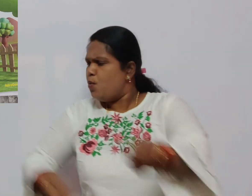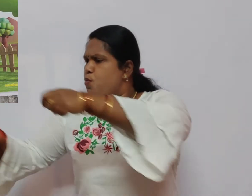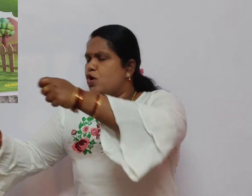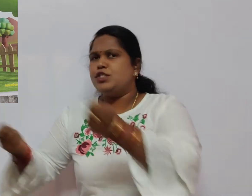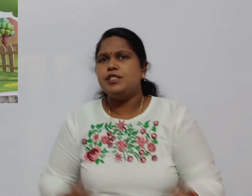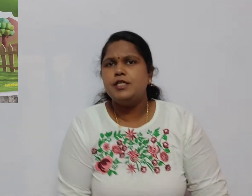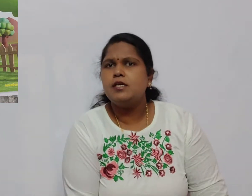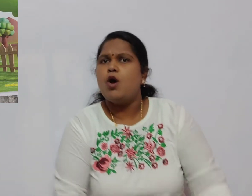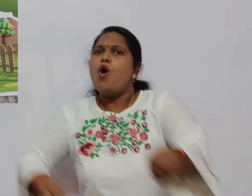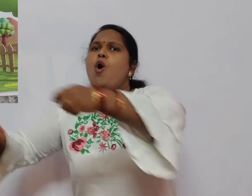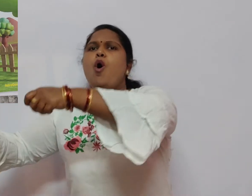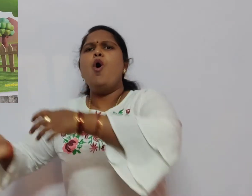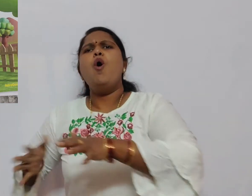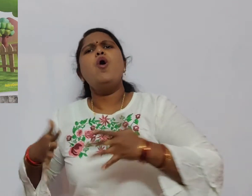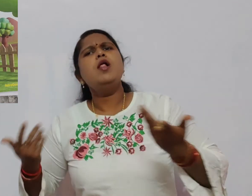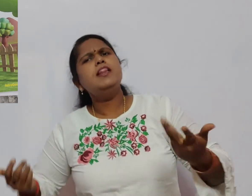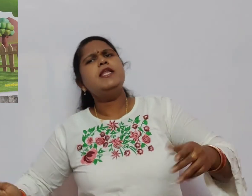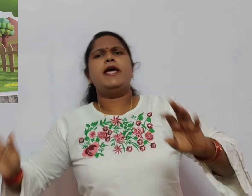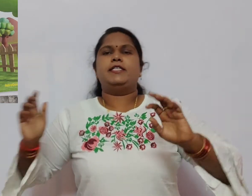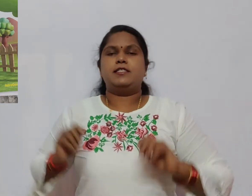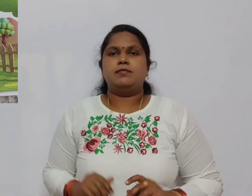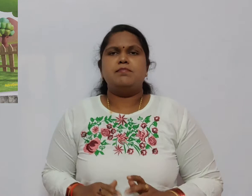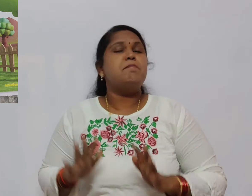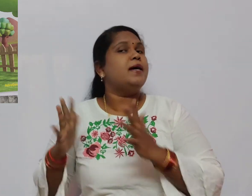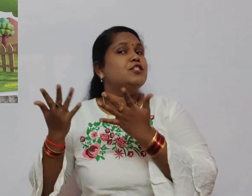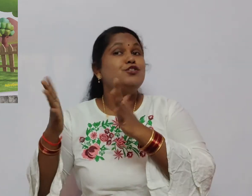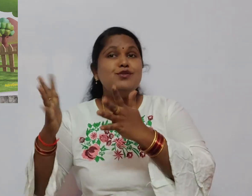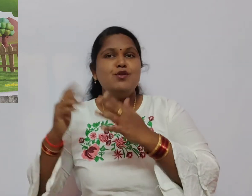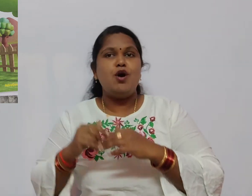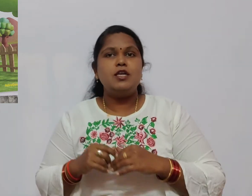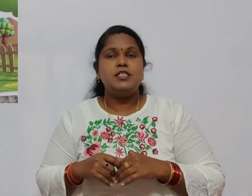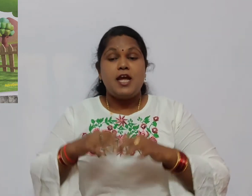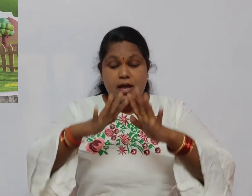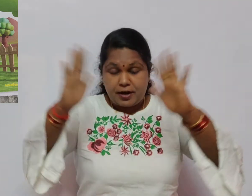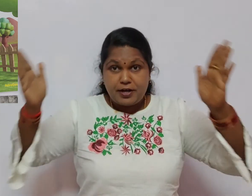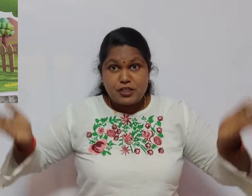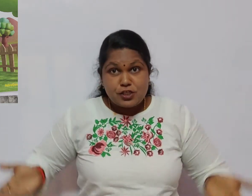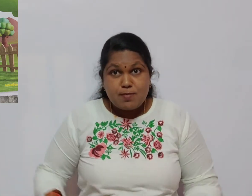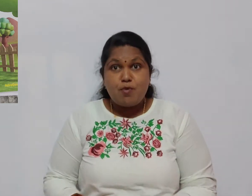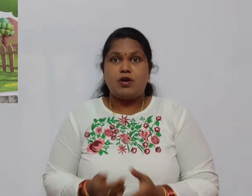drew water all the night but could not reach the box.